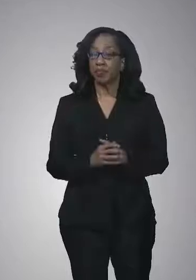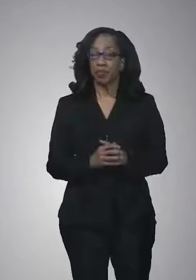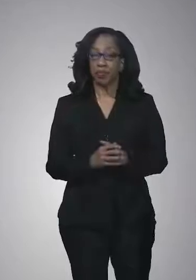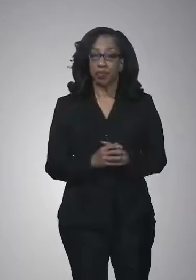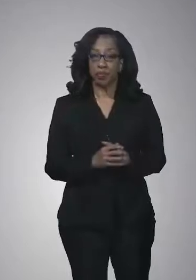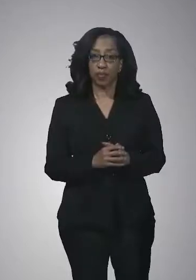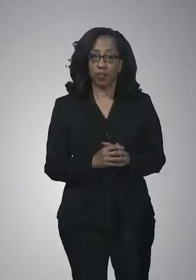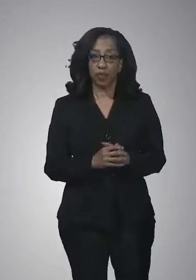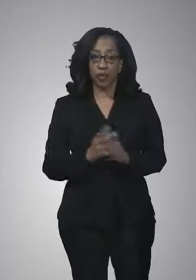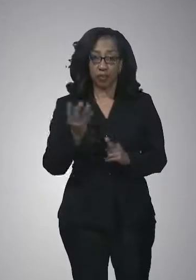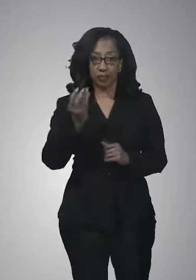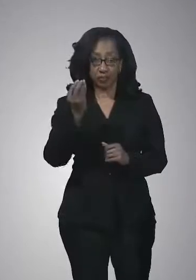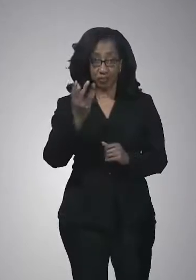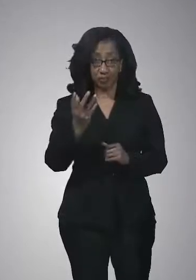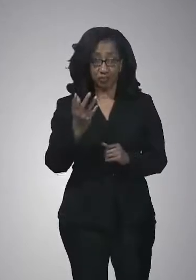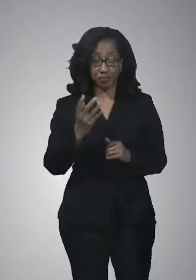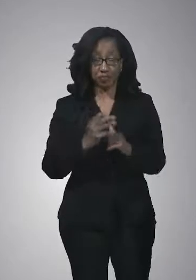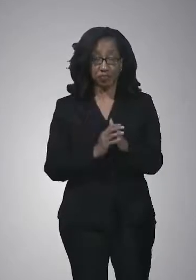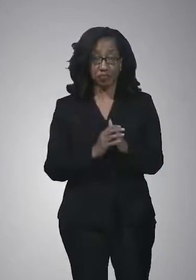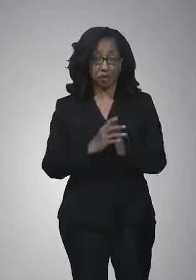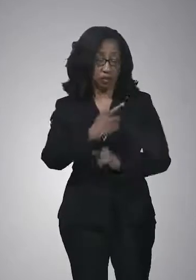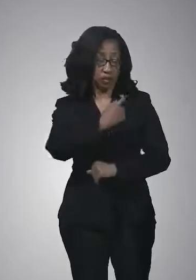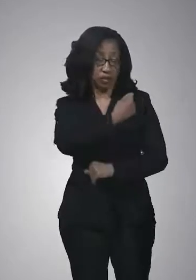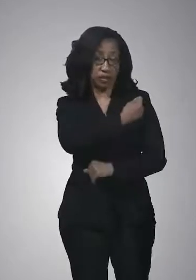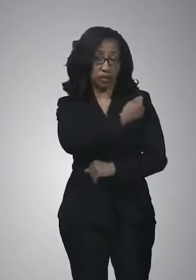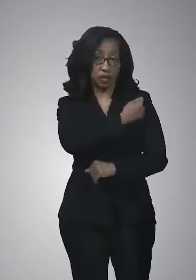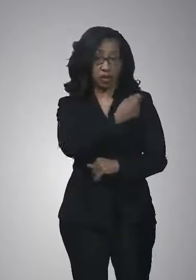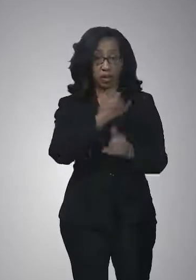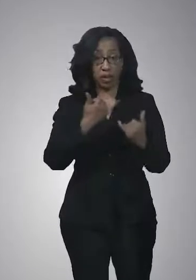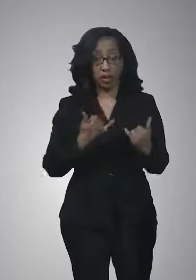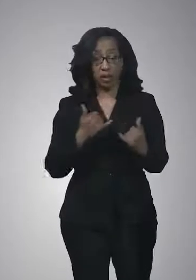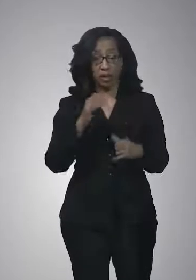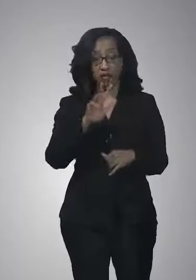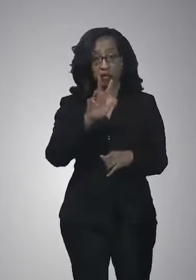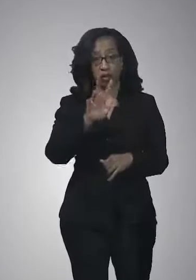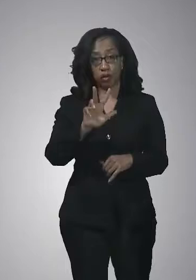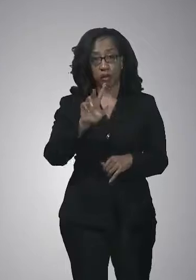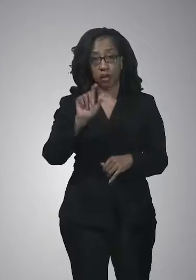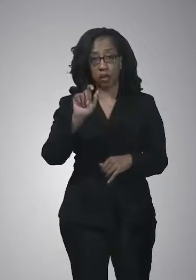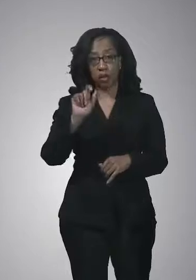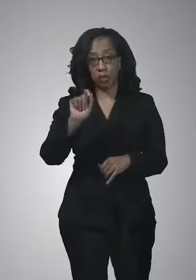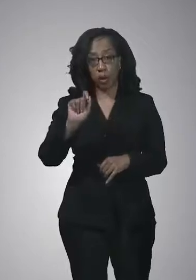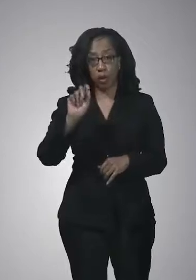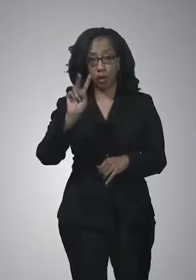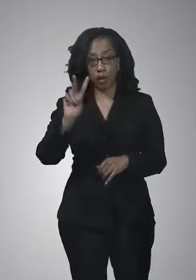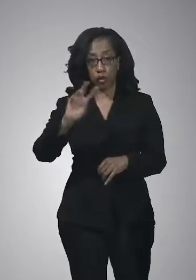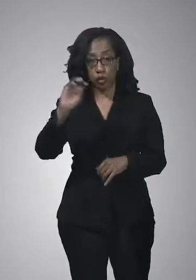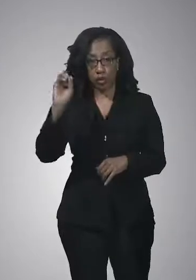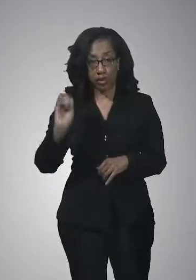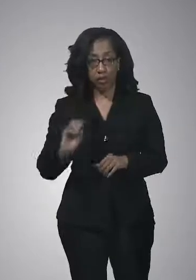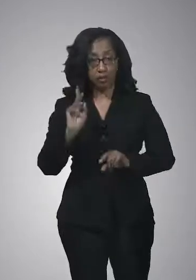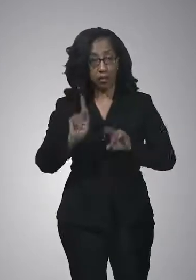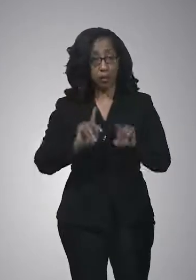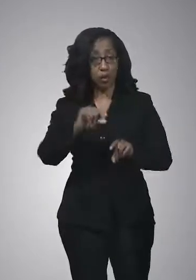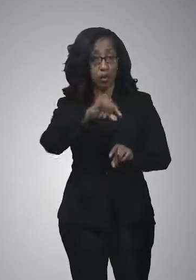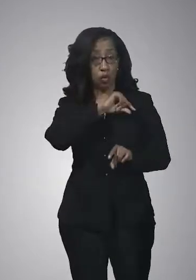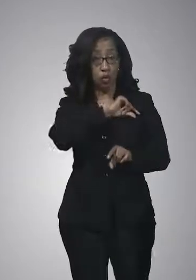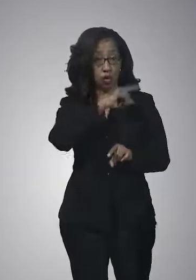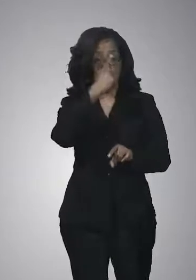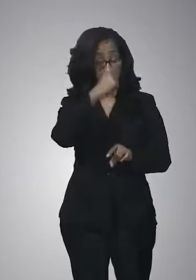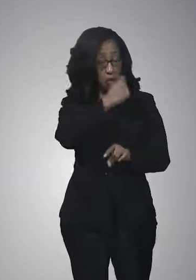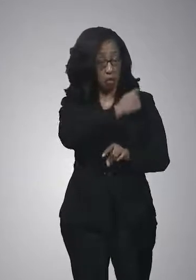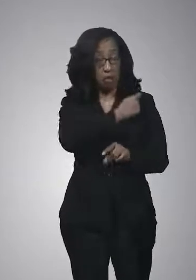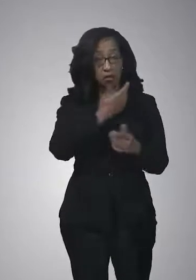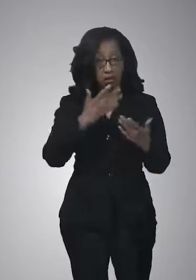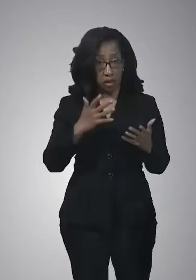right now, regarding vaccinations, currently 53.2% of the eligible population has received at